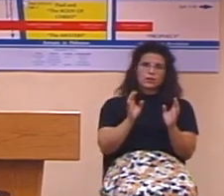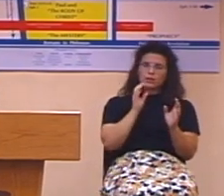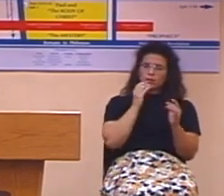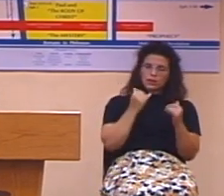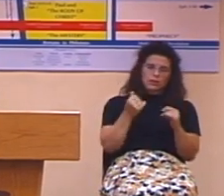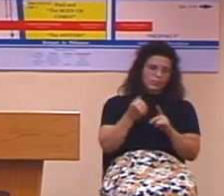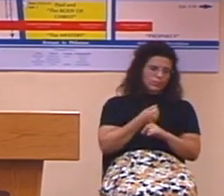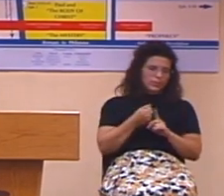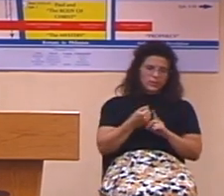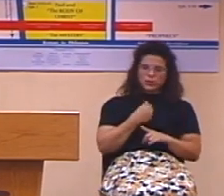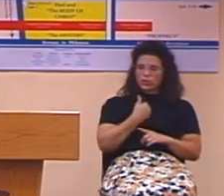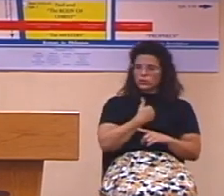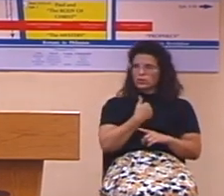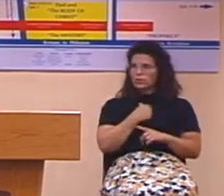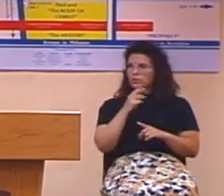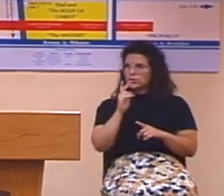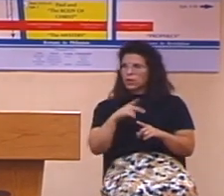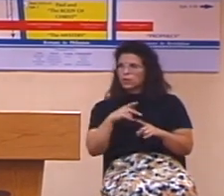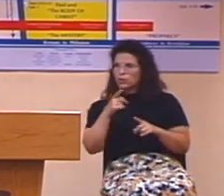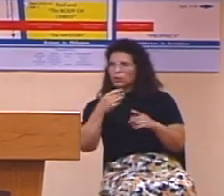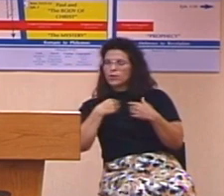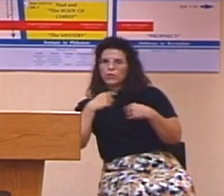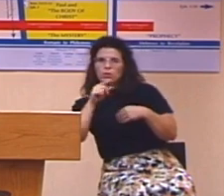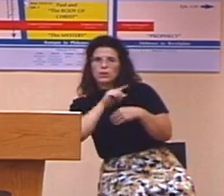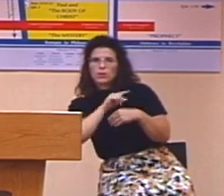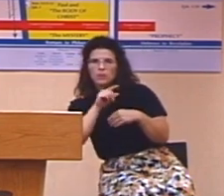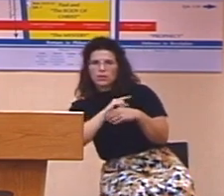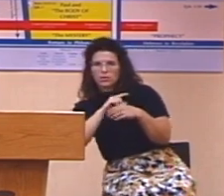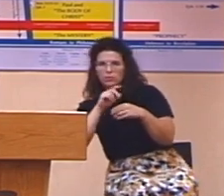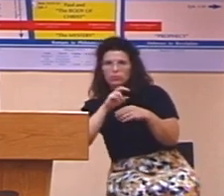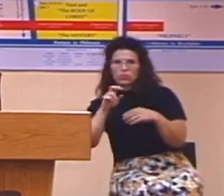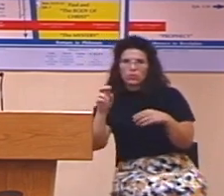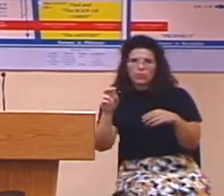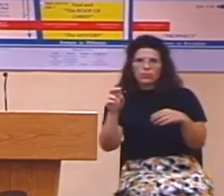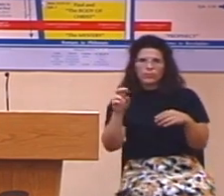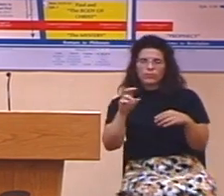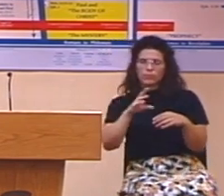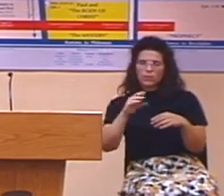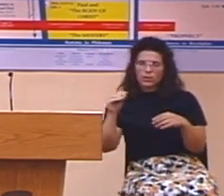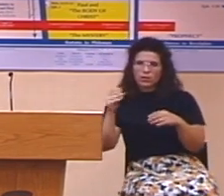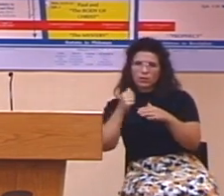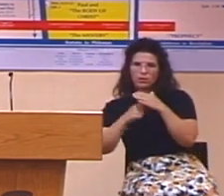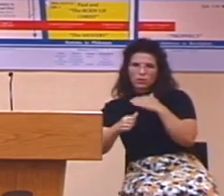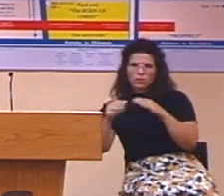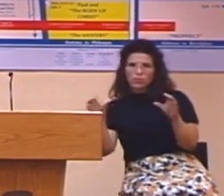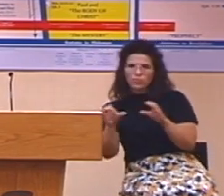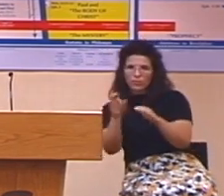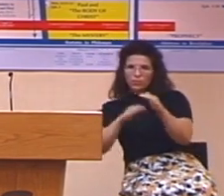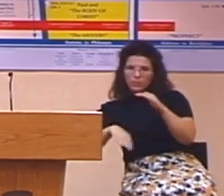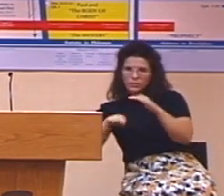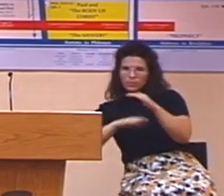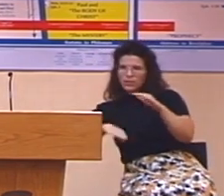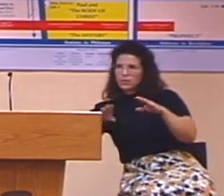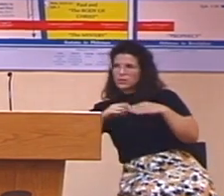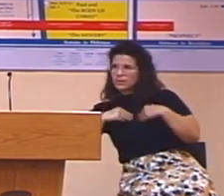beating the tar out of ourselves, and we got ourselves on a guilt trip. We got ourselves underneath a performance-based acceptance system, and the